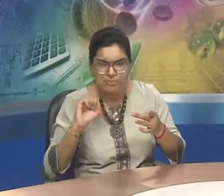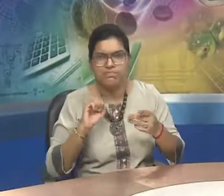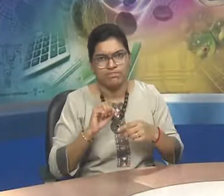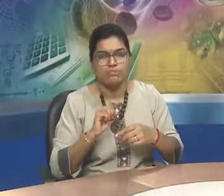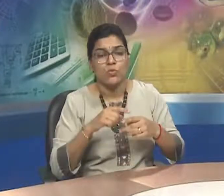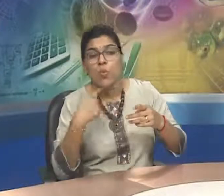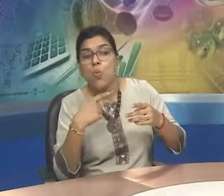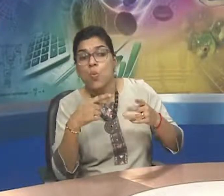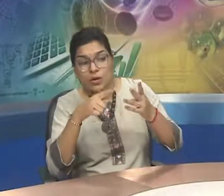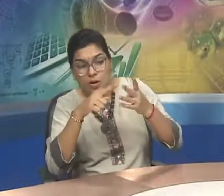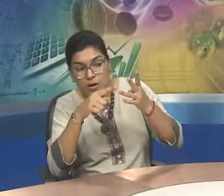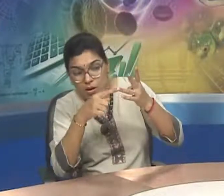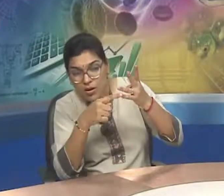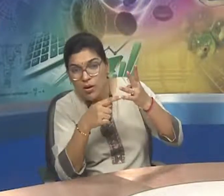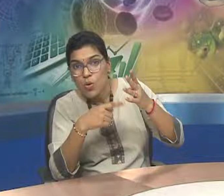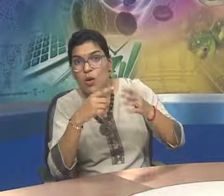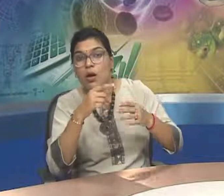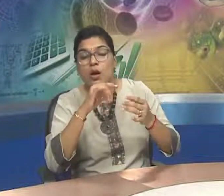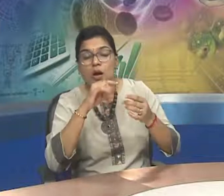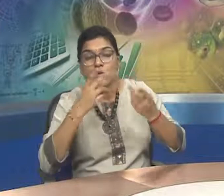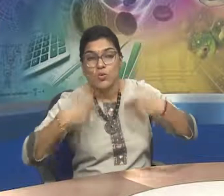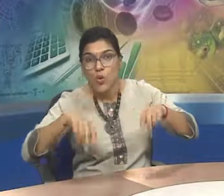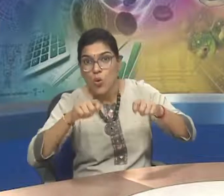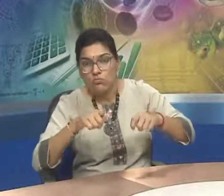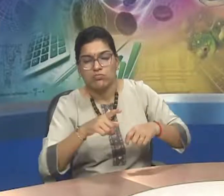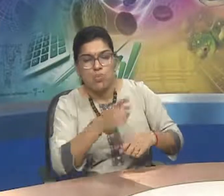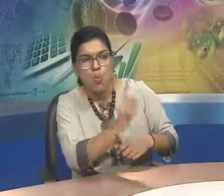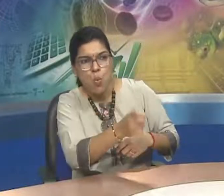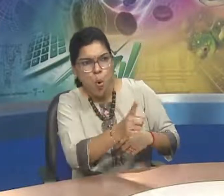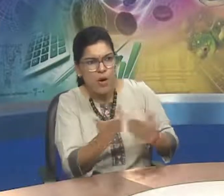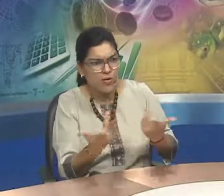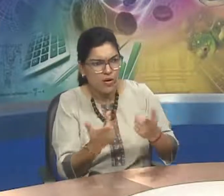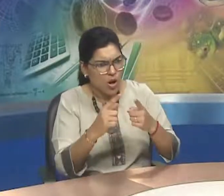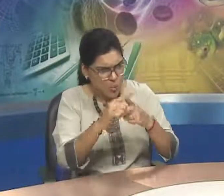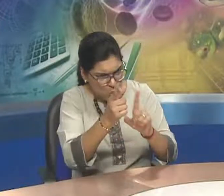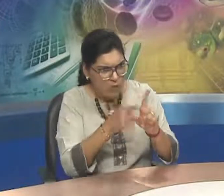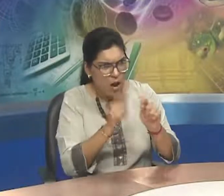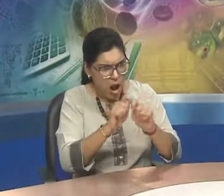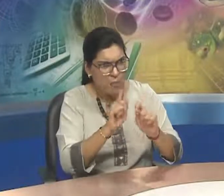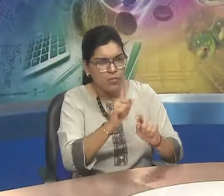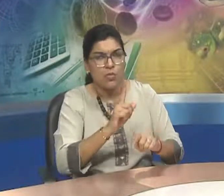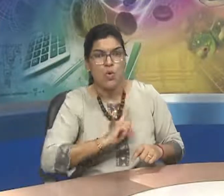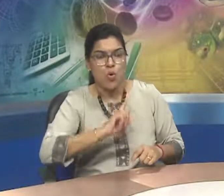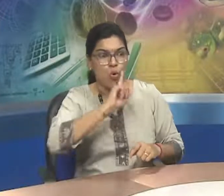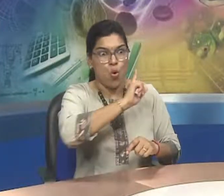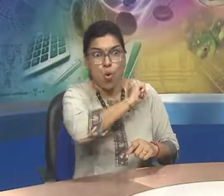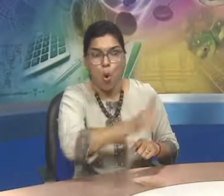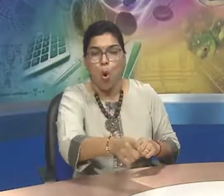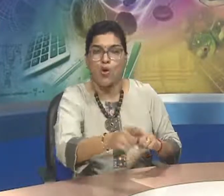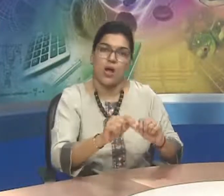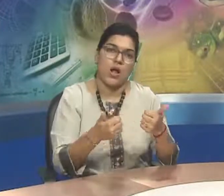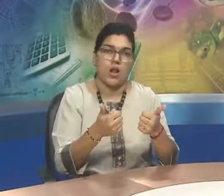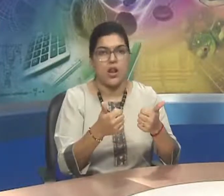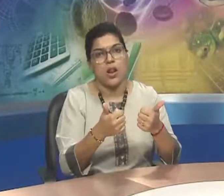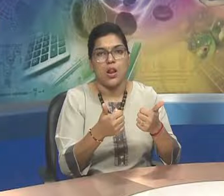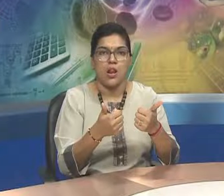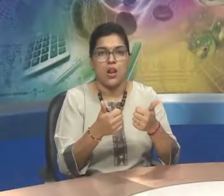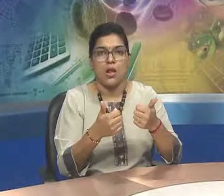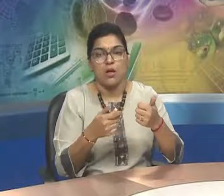Court. So these levels we need to understand, and the